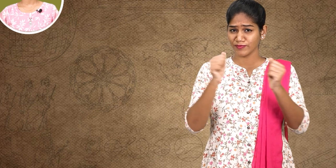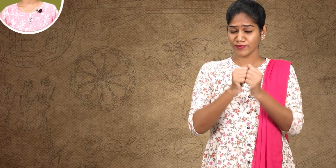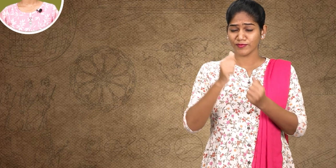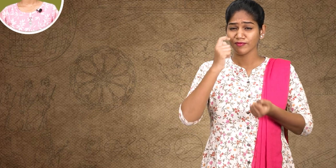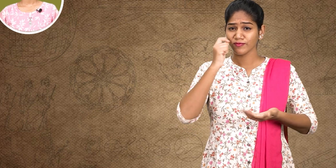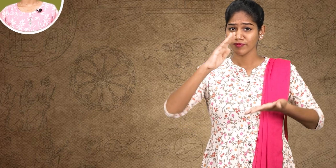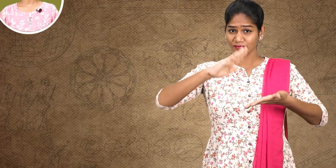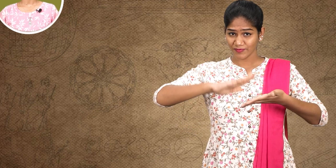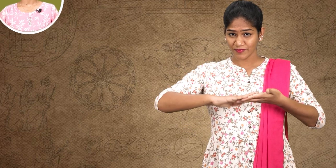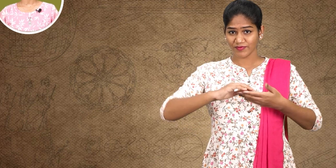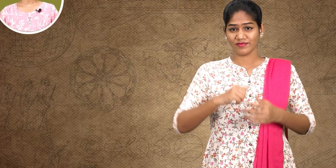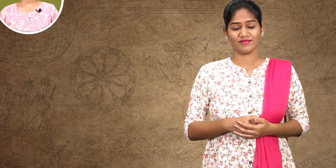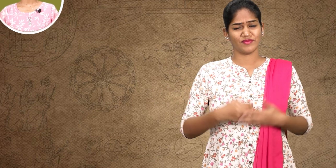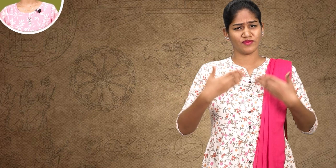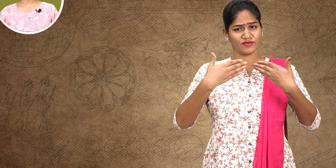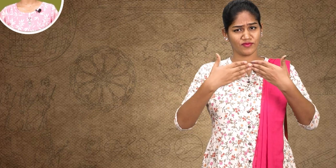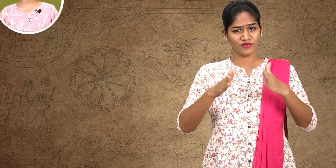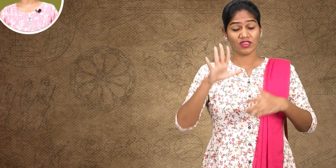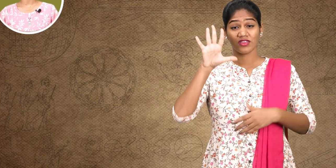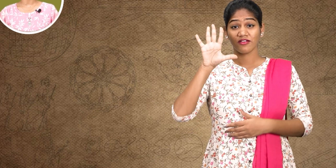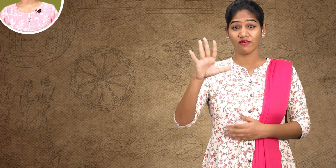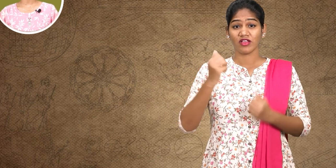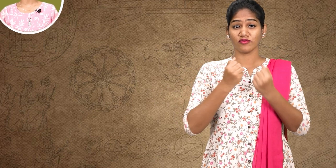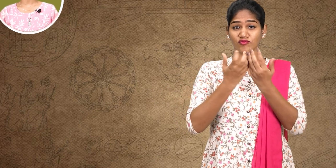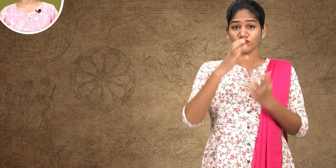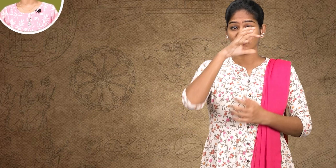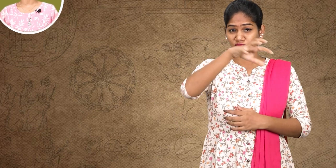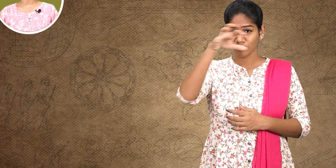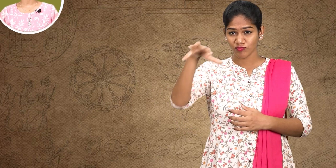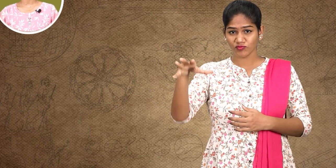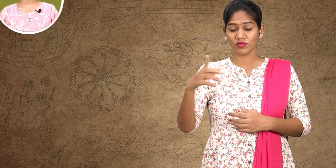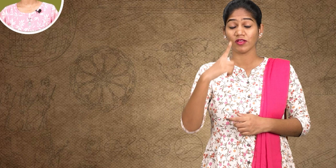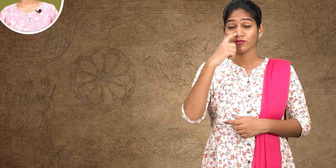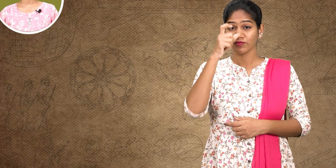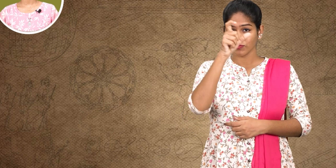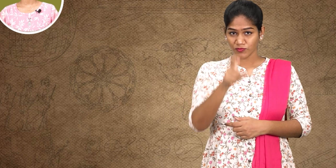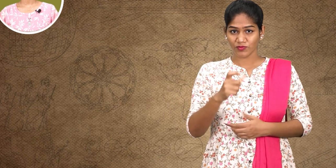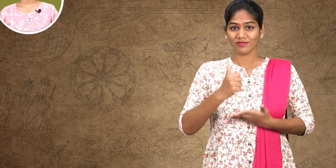opened five schools for women.